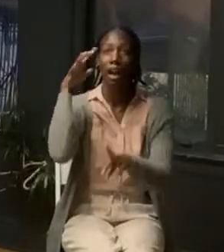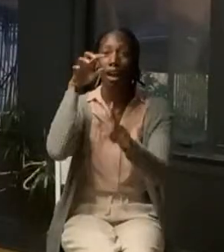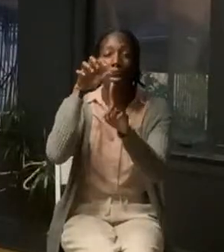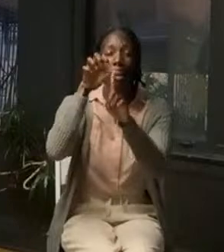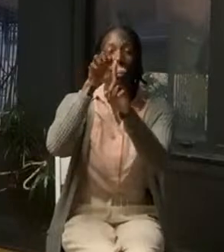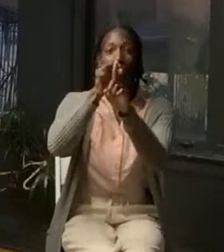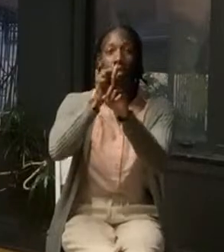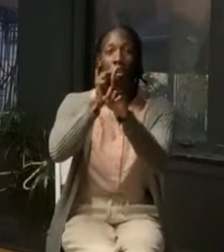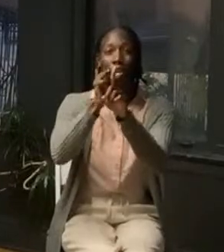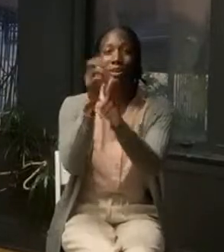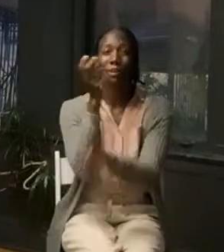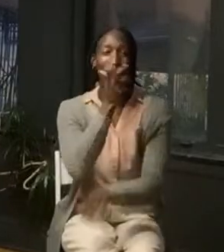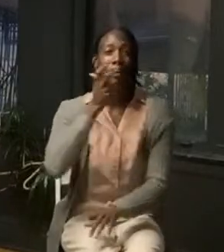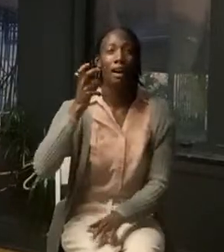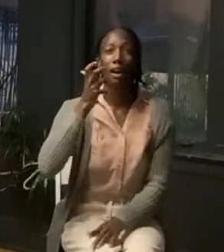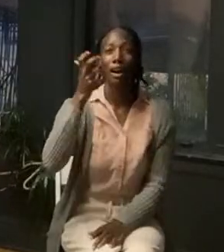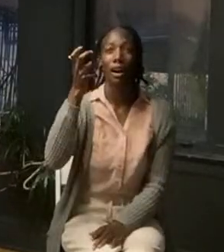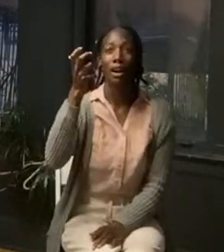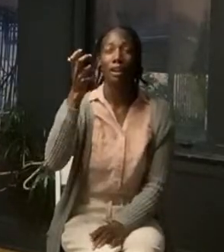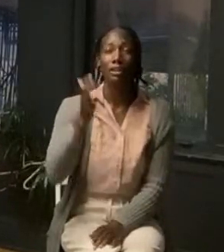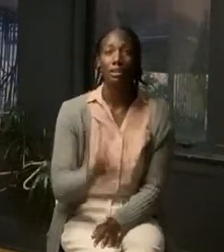bitter cry.